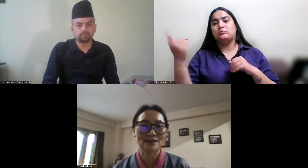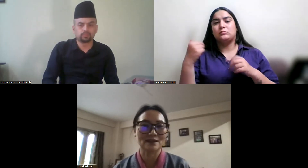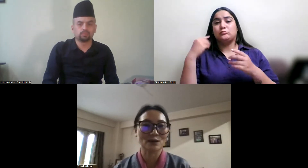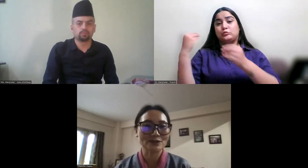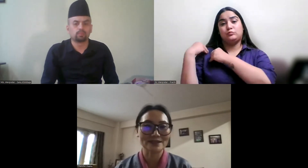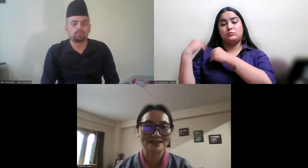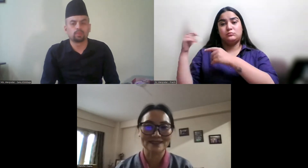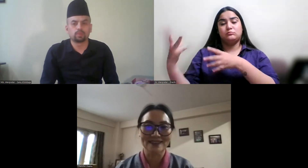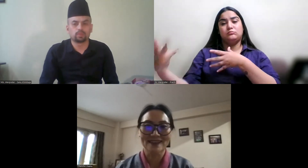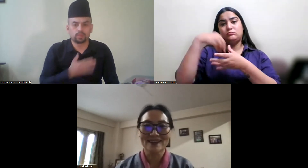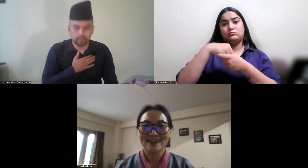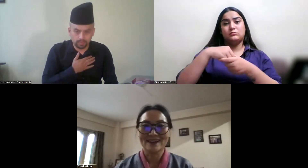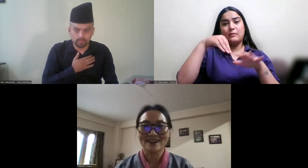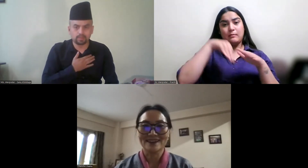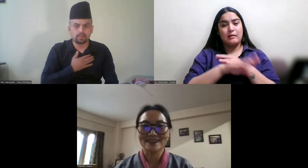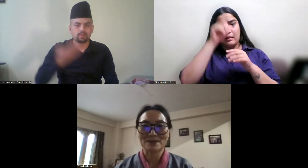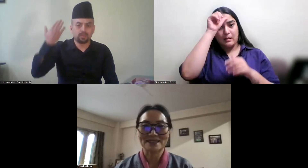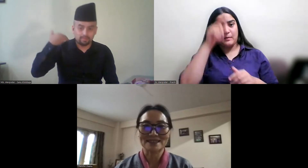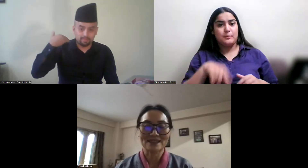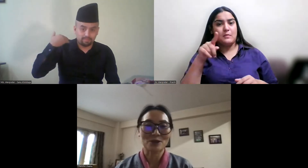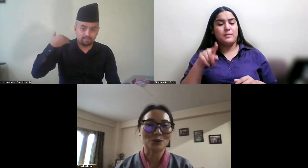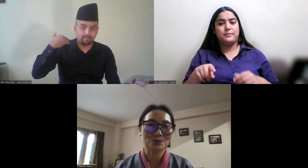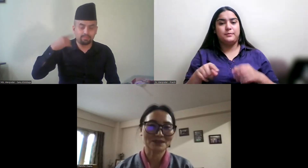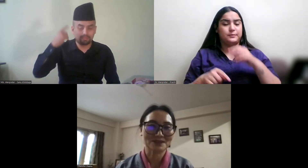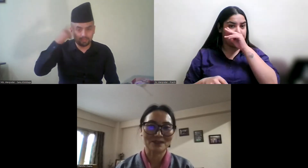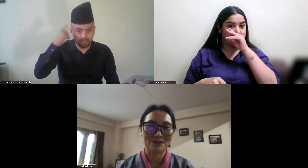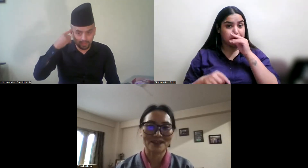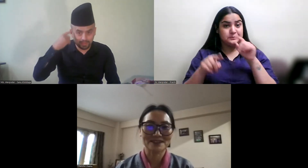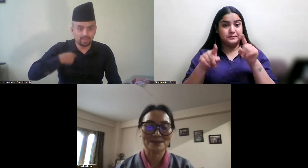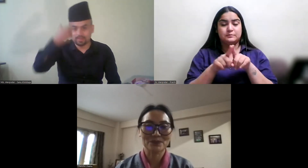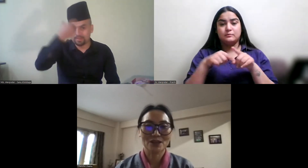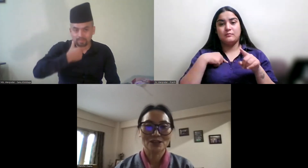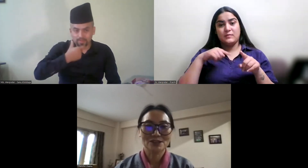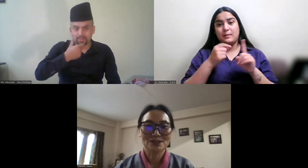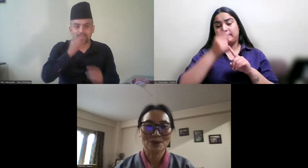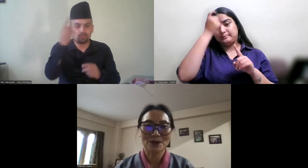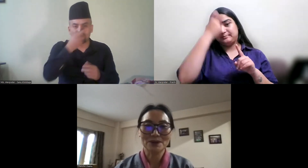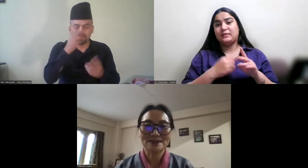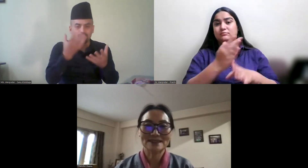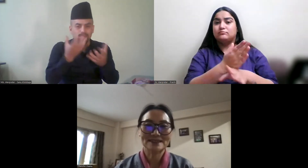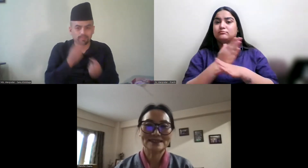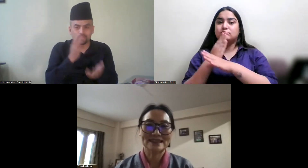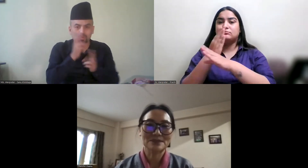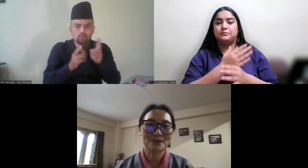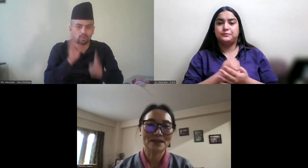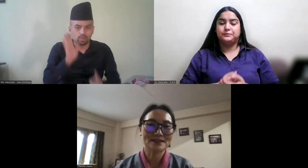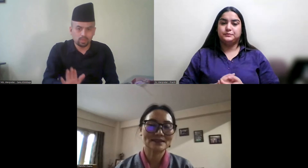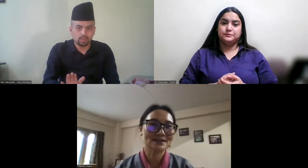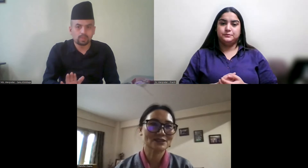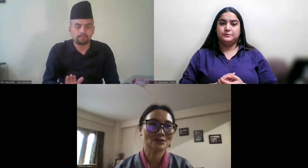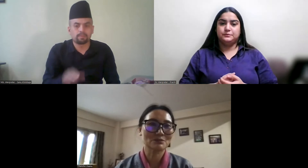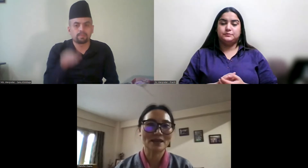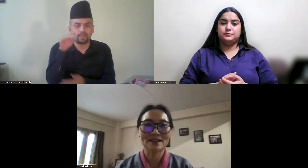that are content in minding our own personal affairs. So citizens taking part